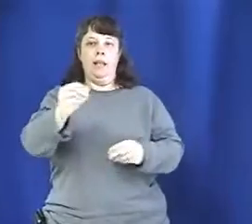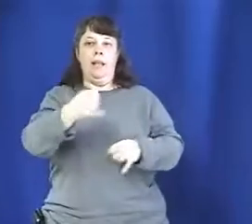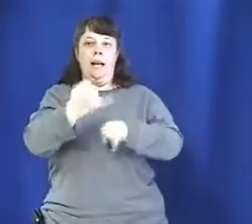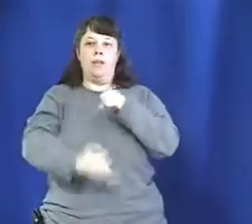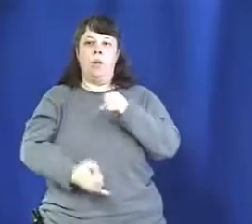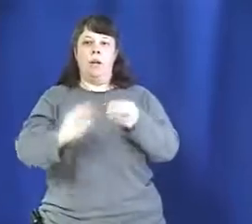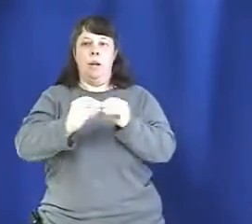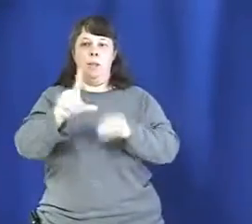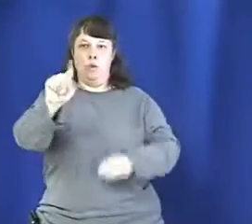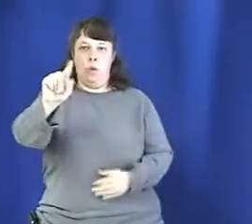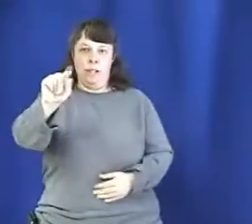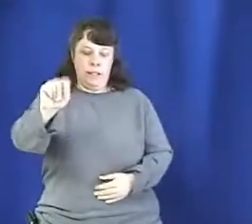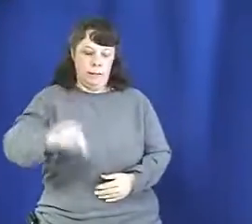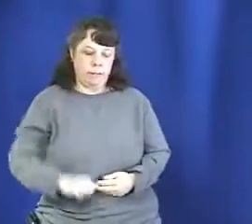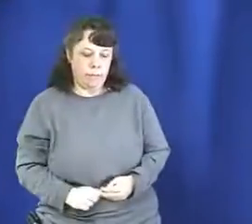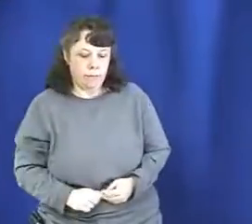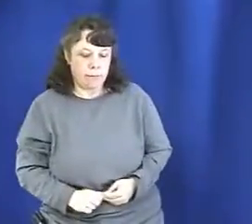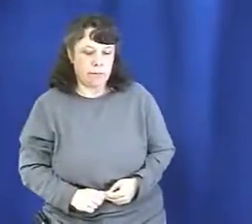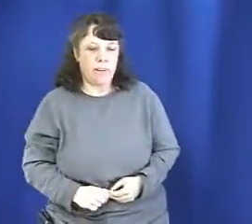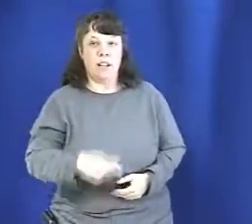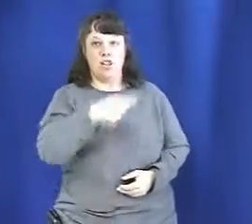And the last one, number 20.